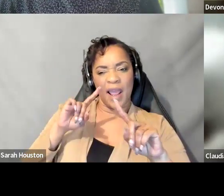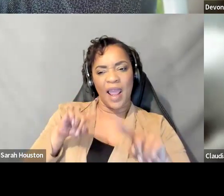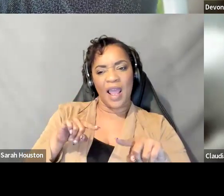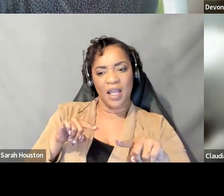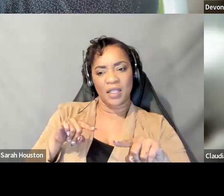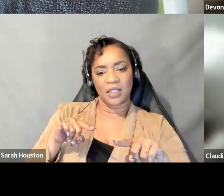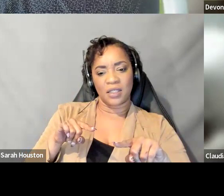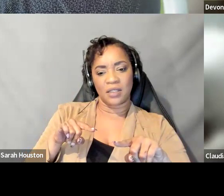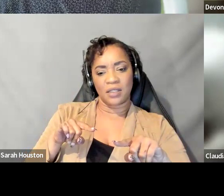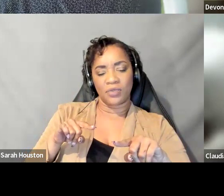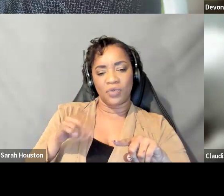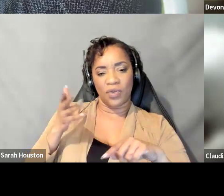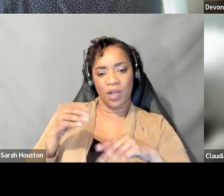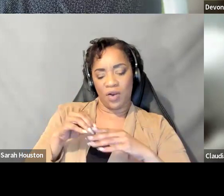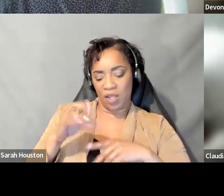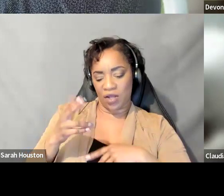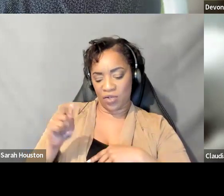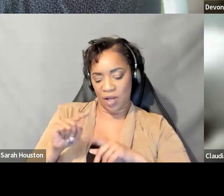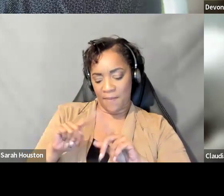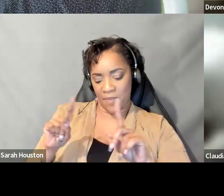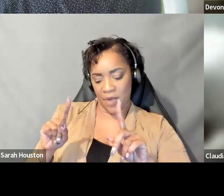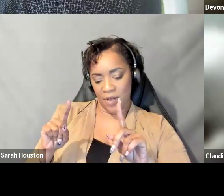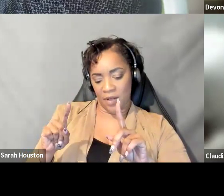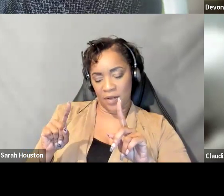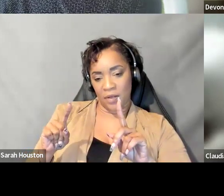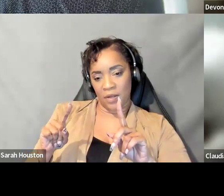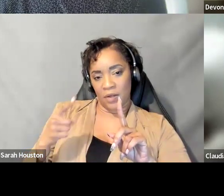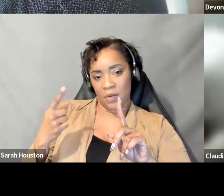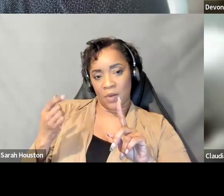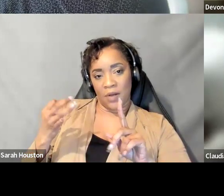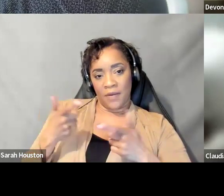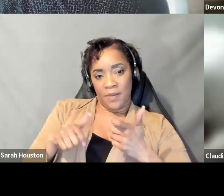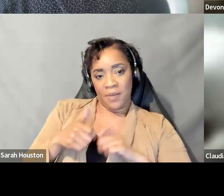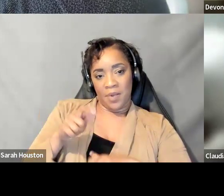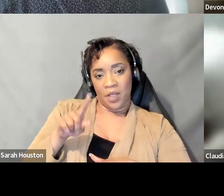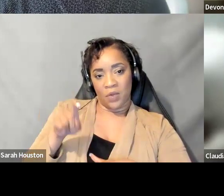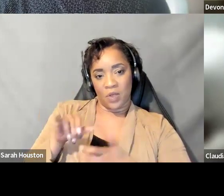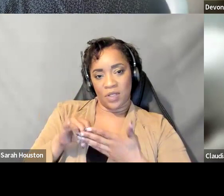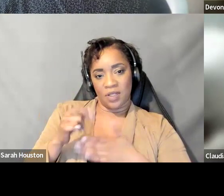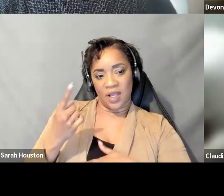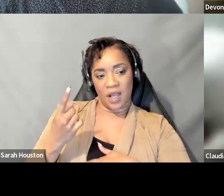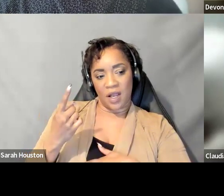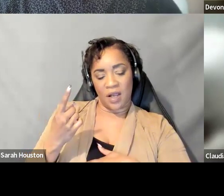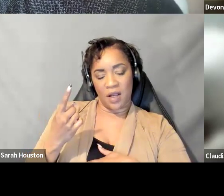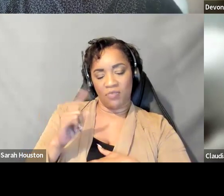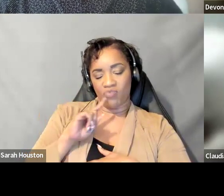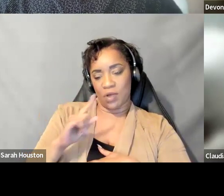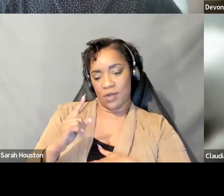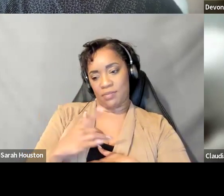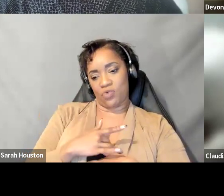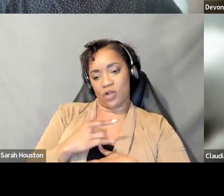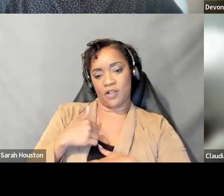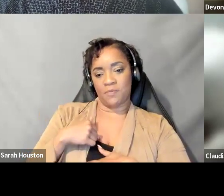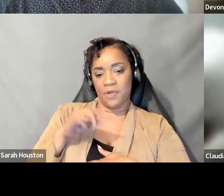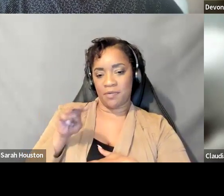the chat, but one of the biggest questions one of the first ones that really struck me was, how do